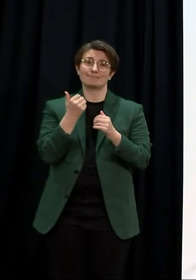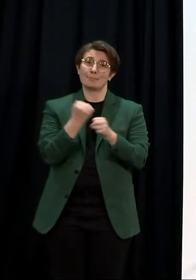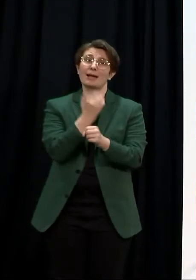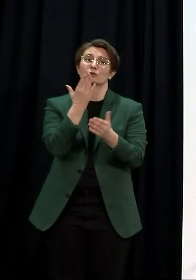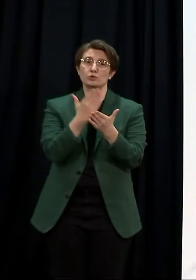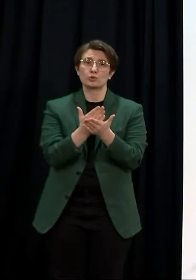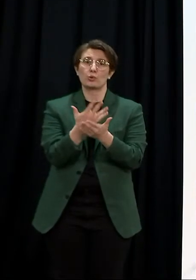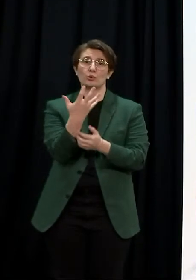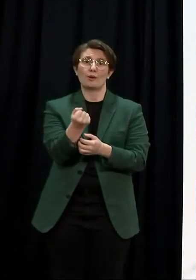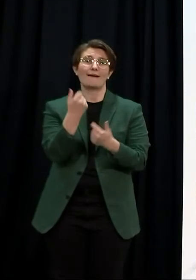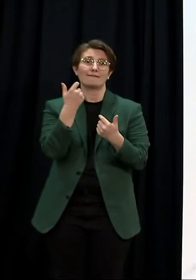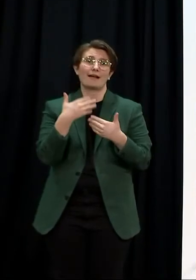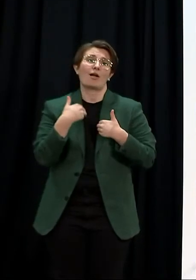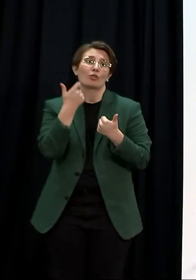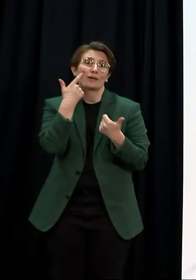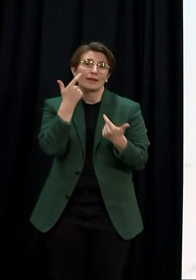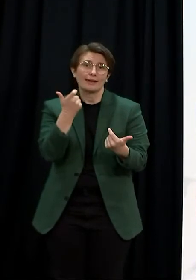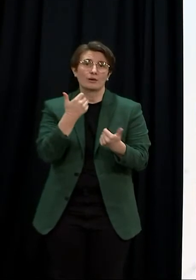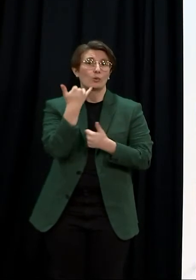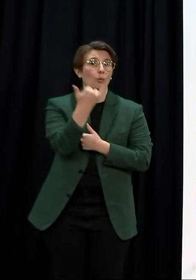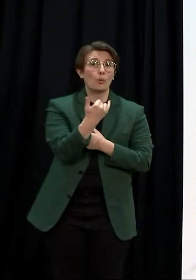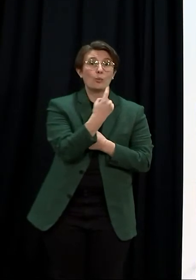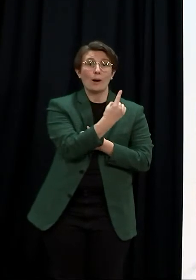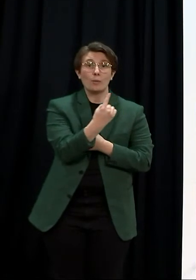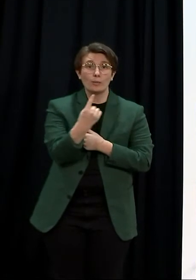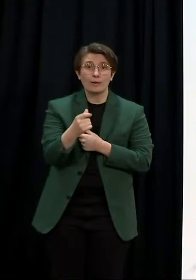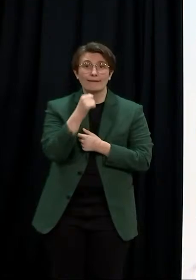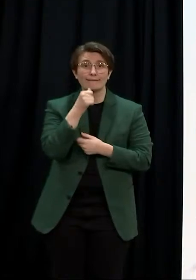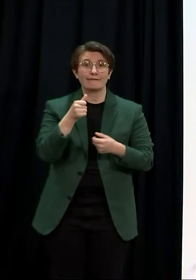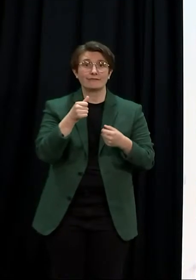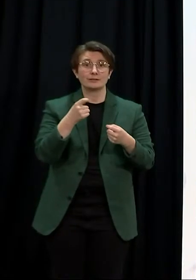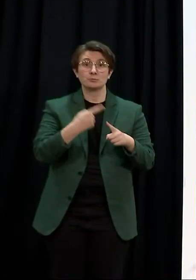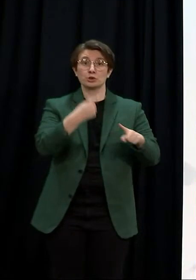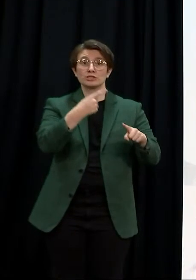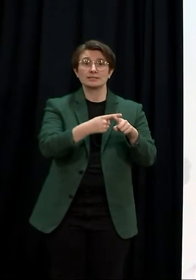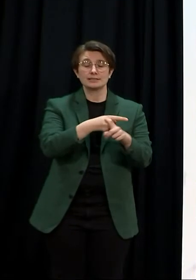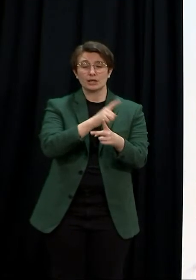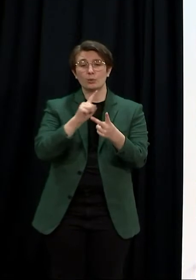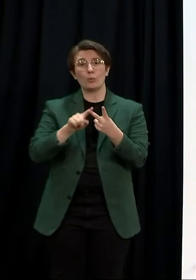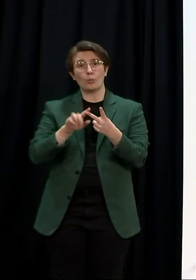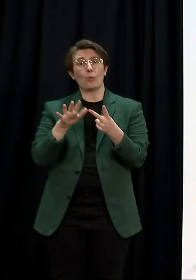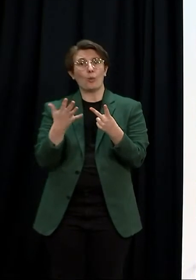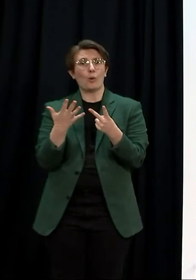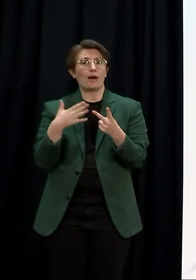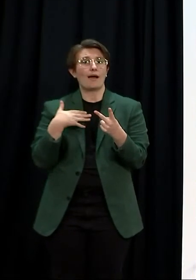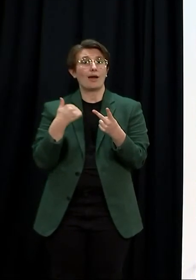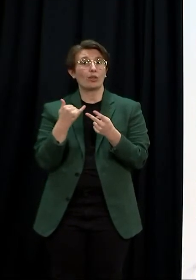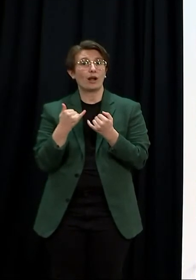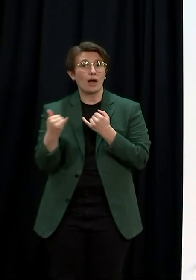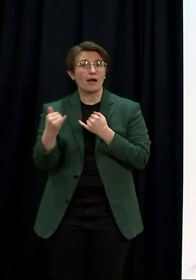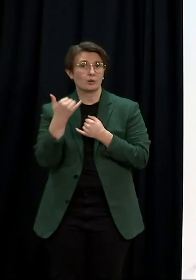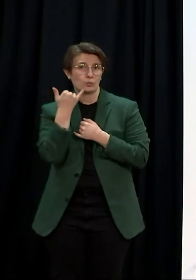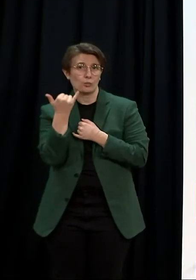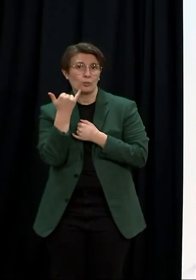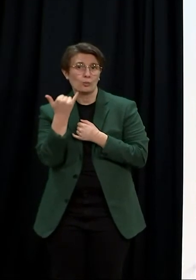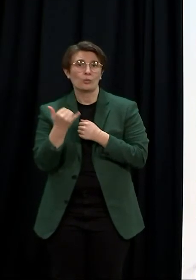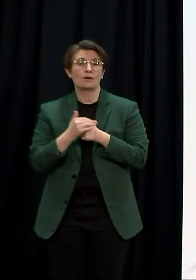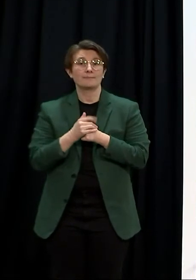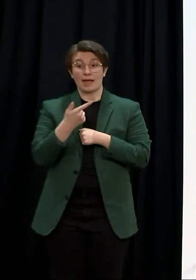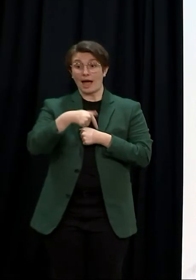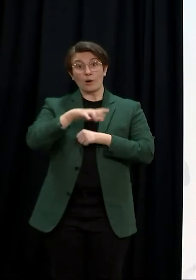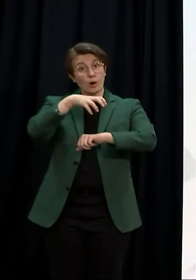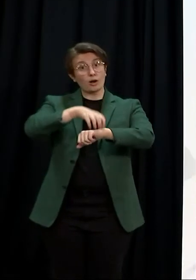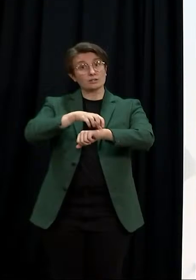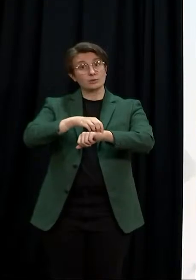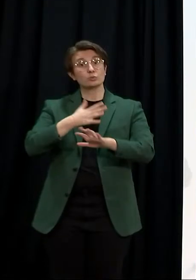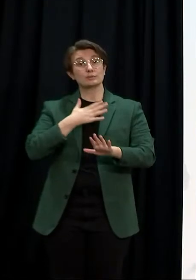can reassure people is that our hospitals are safe. They have very strict protocols in place to ensure that anyone arriving, or